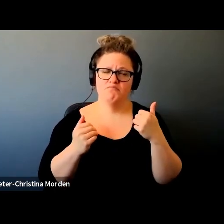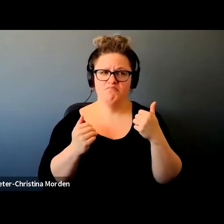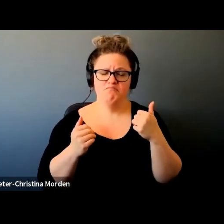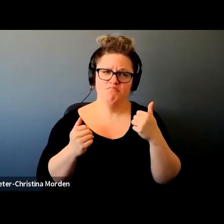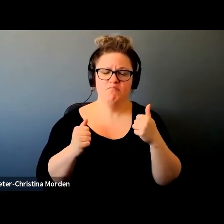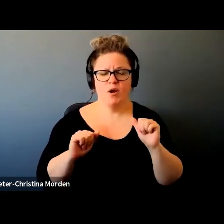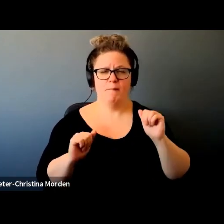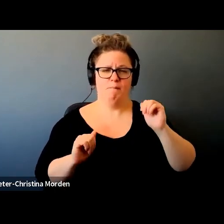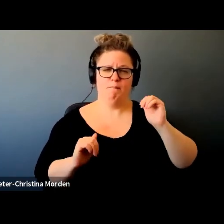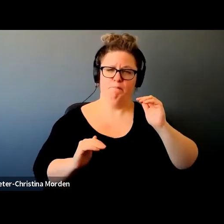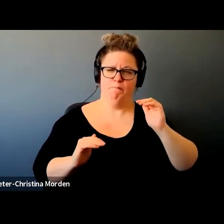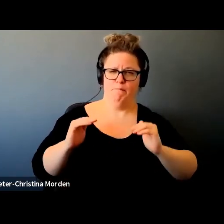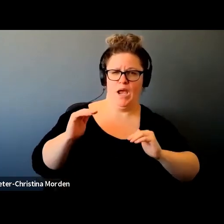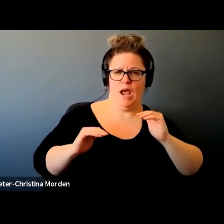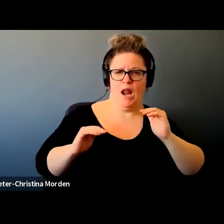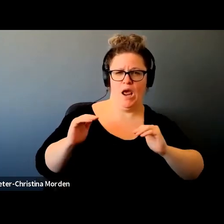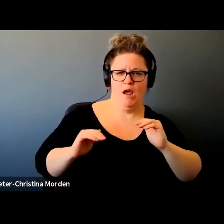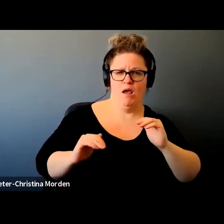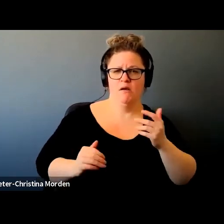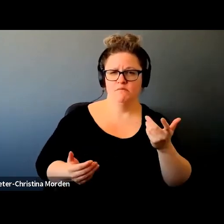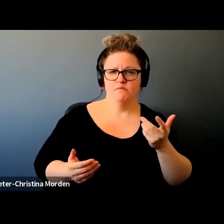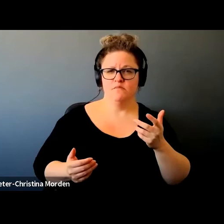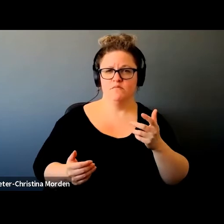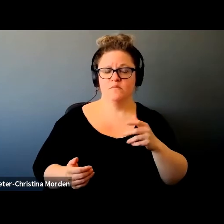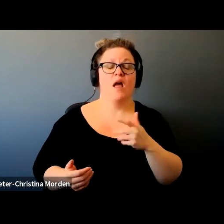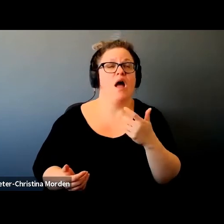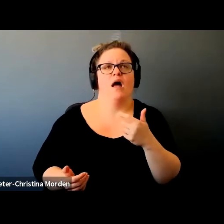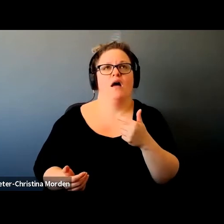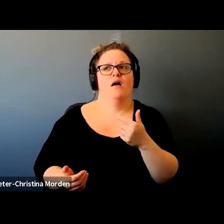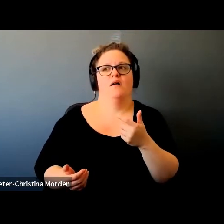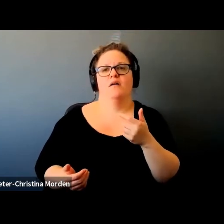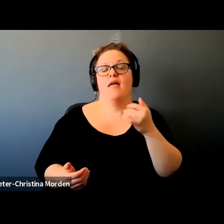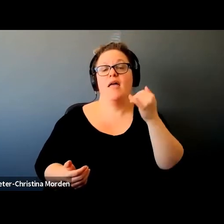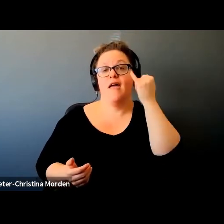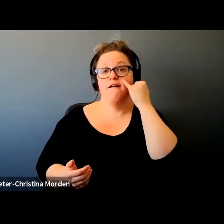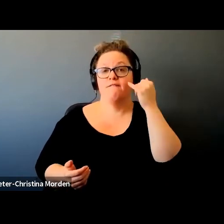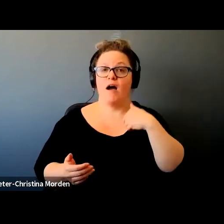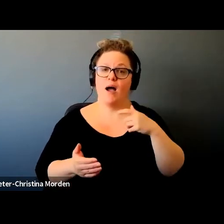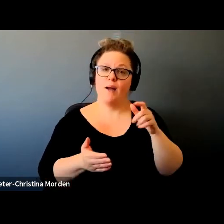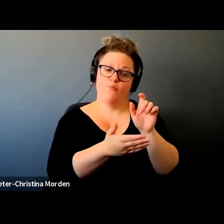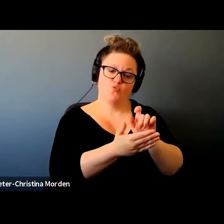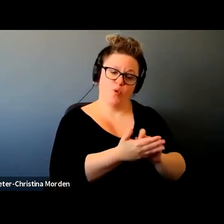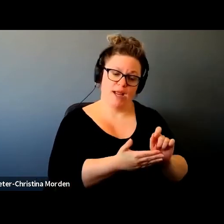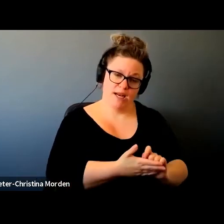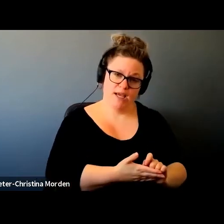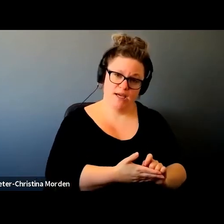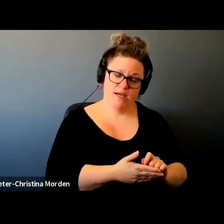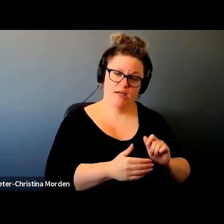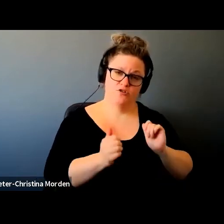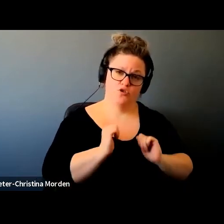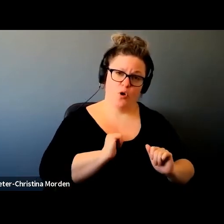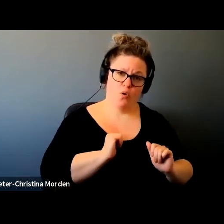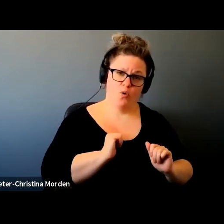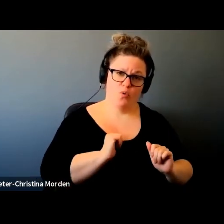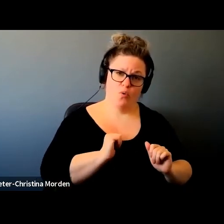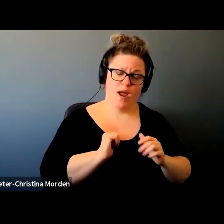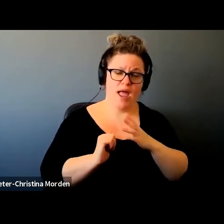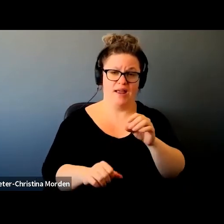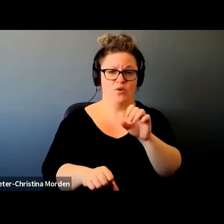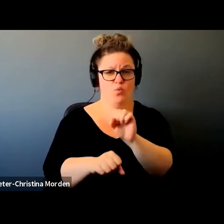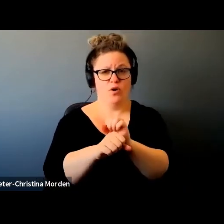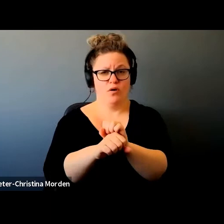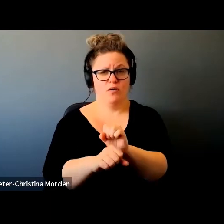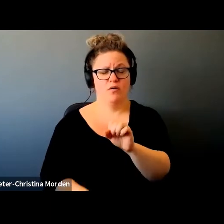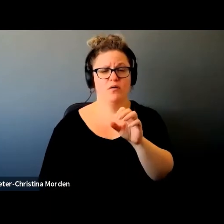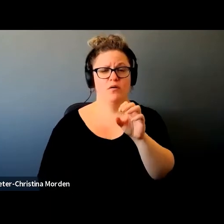and I don't need to be making visual art if I'm in the process of writing a show and working painting in the theater. I